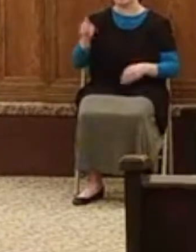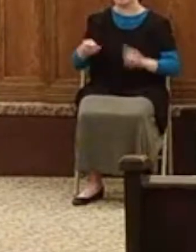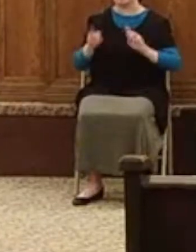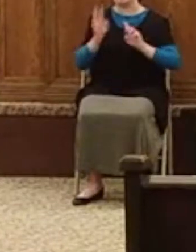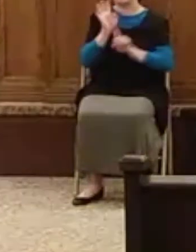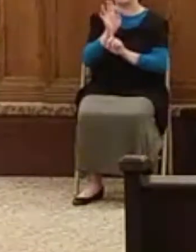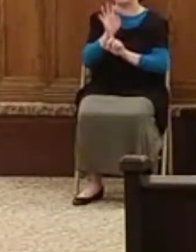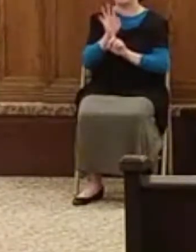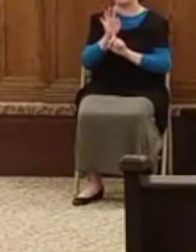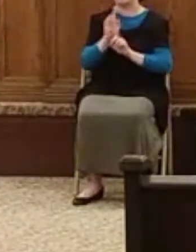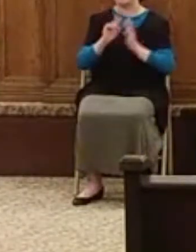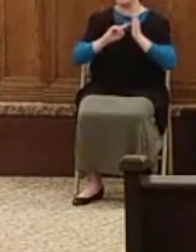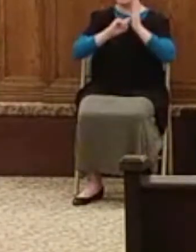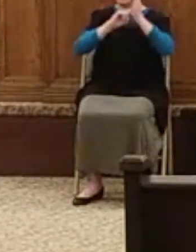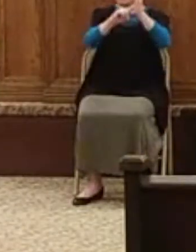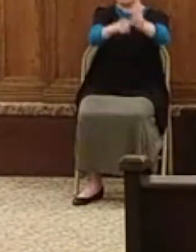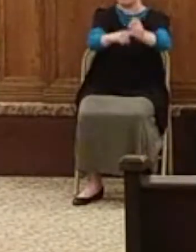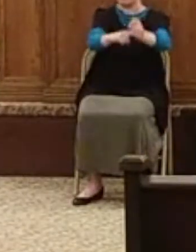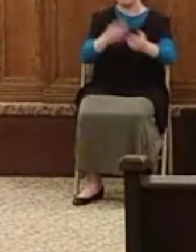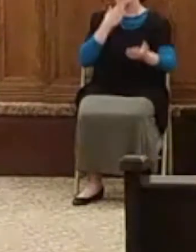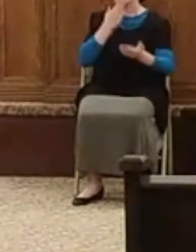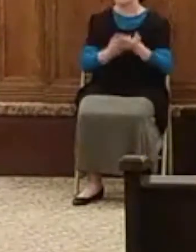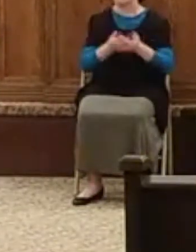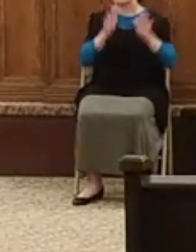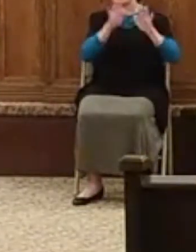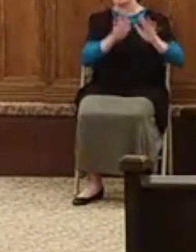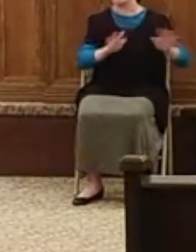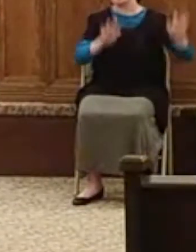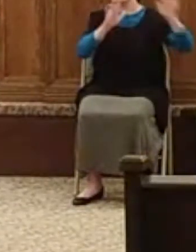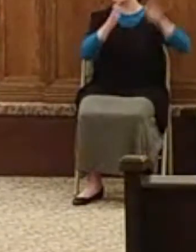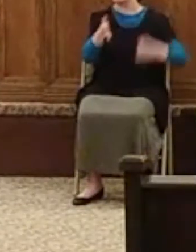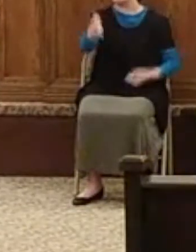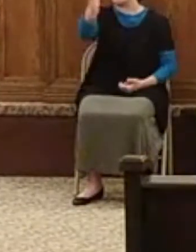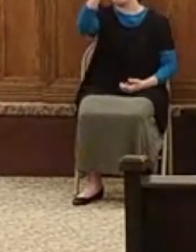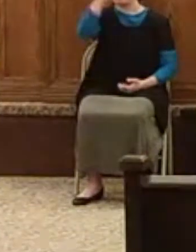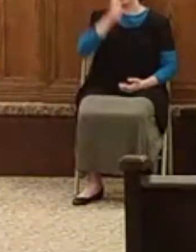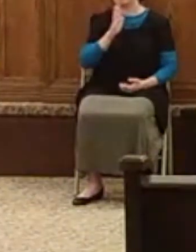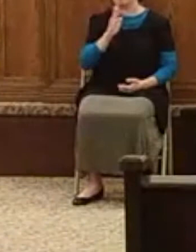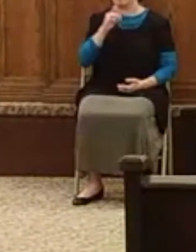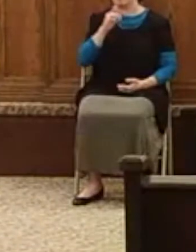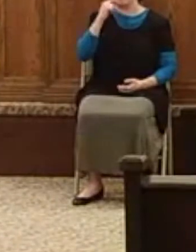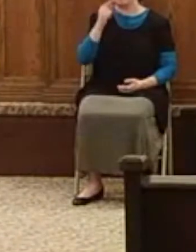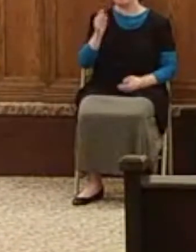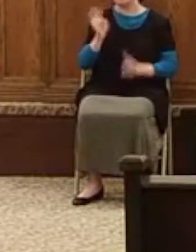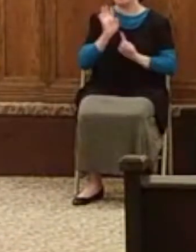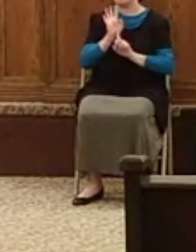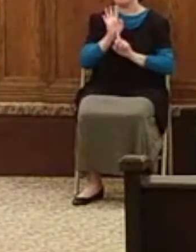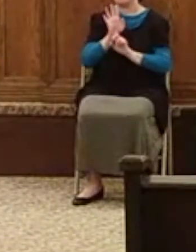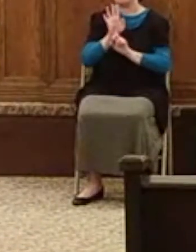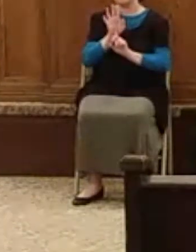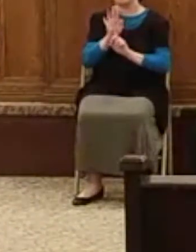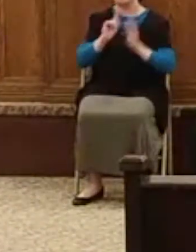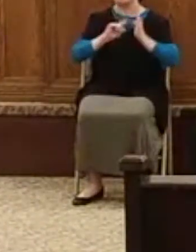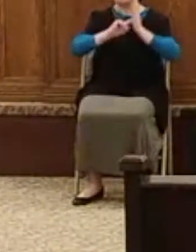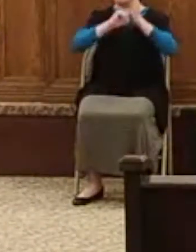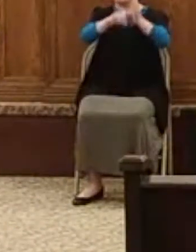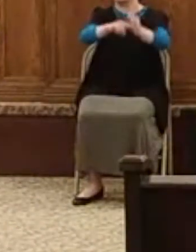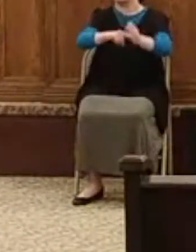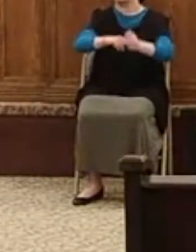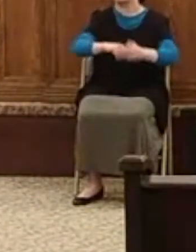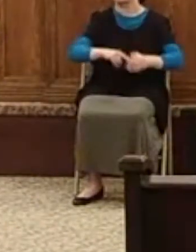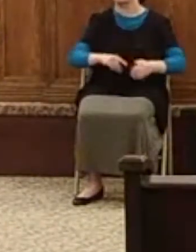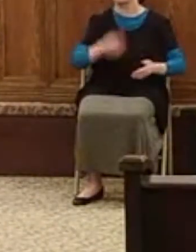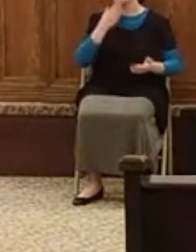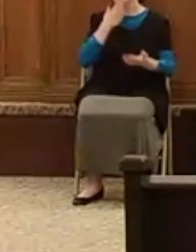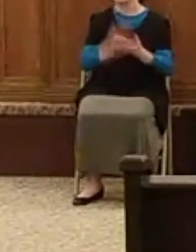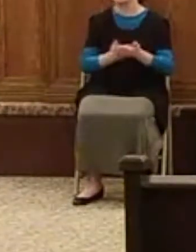need a candle that will expose to them the goodness and mercies of God. I said they need a candle that will expose to